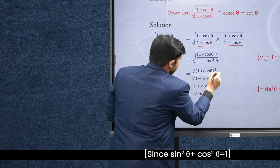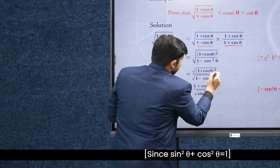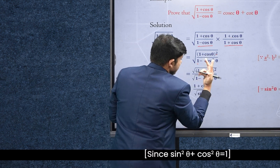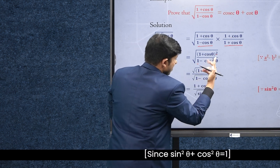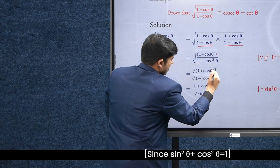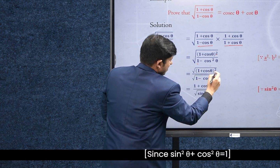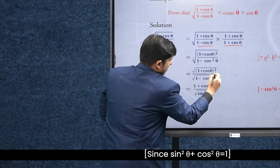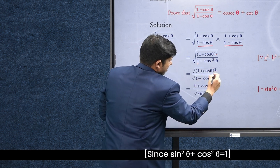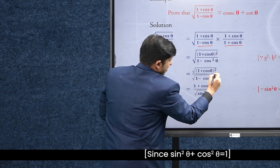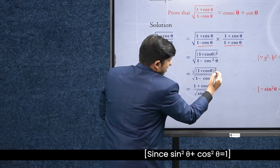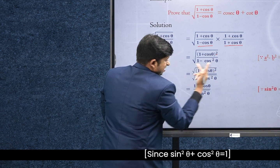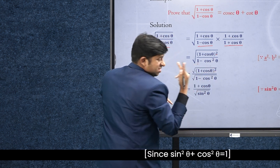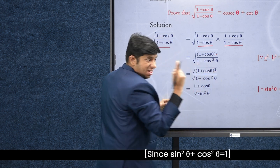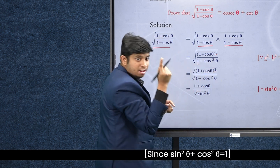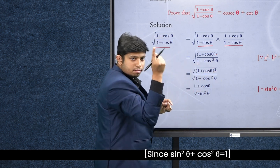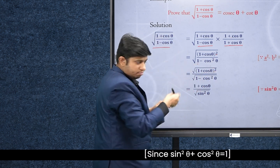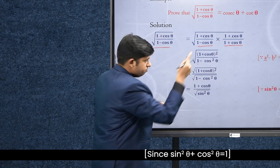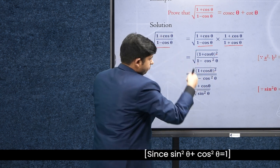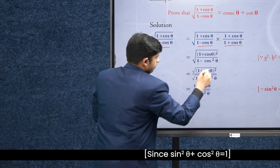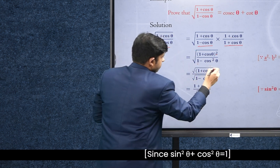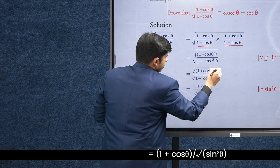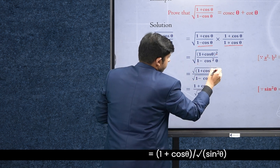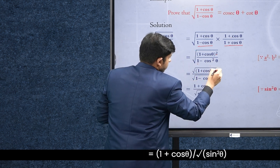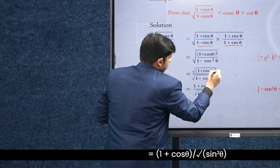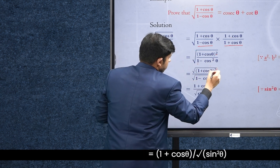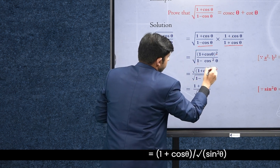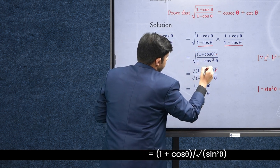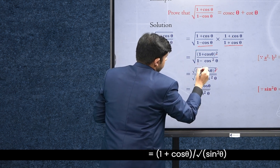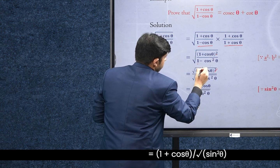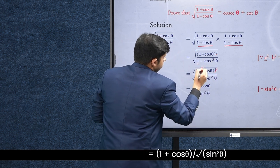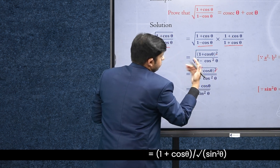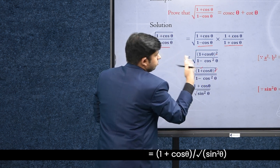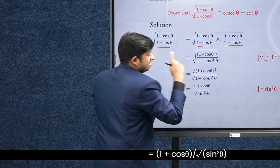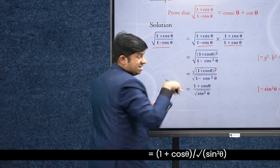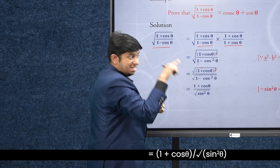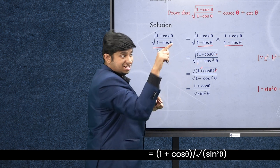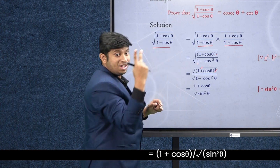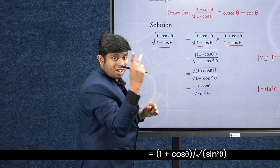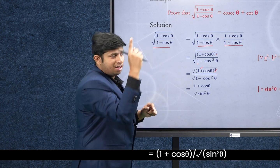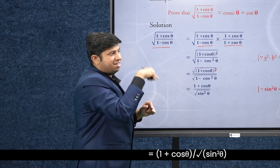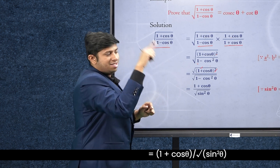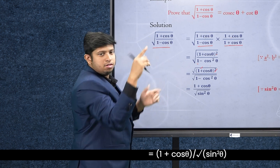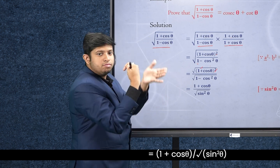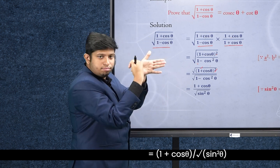Since sin square theta plus cos square theta is equal to 1, we can write as 1 plus cos theta by under root sin square theta.